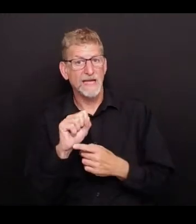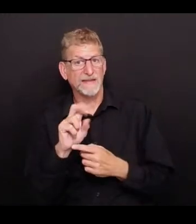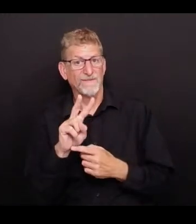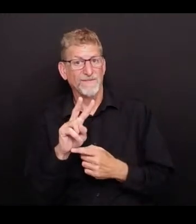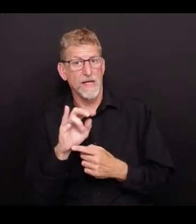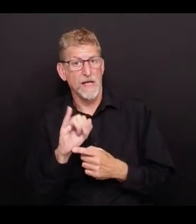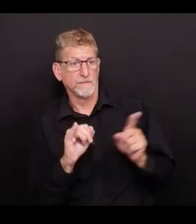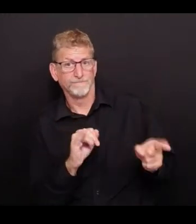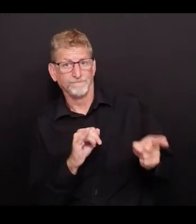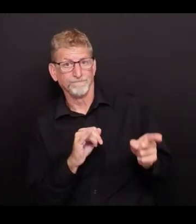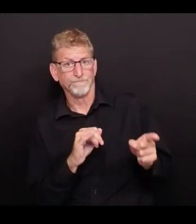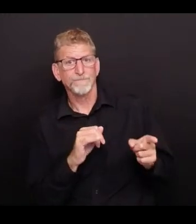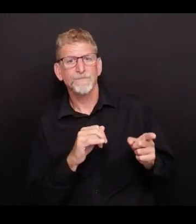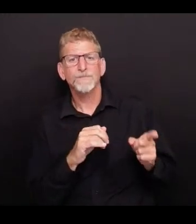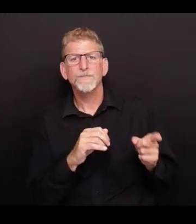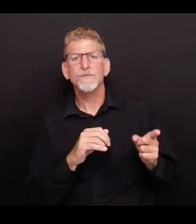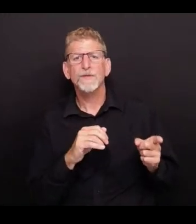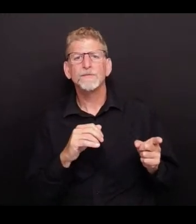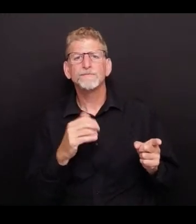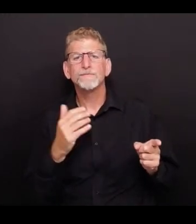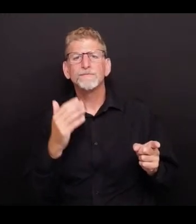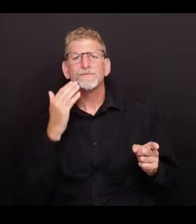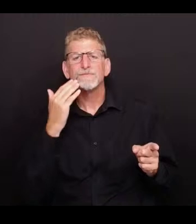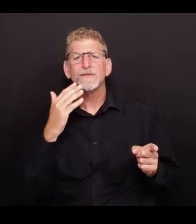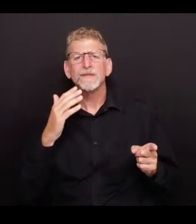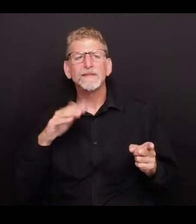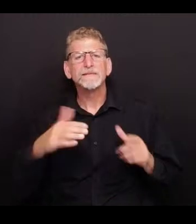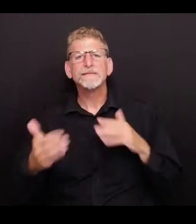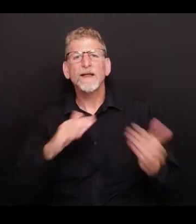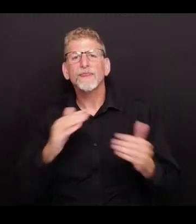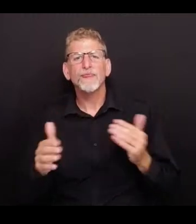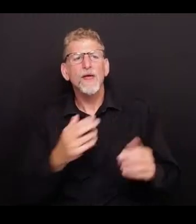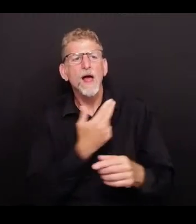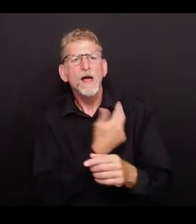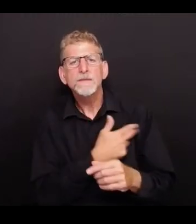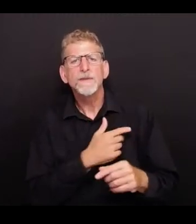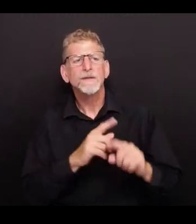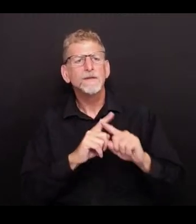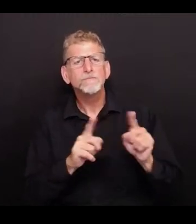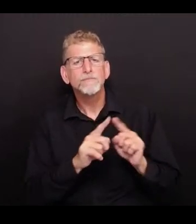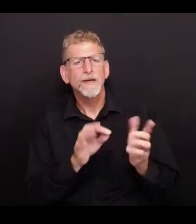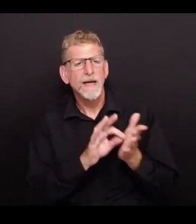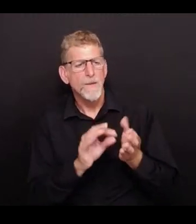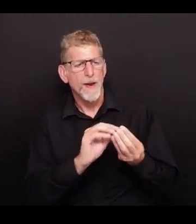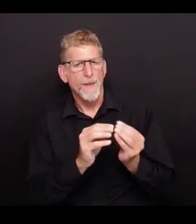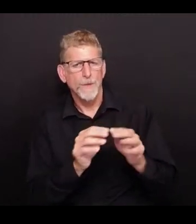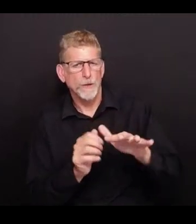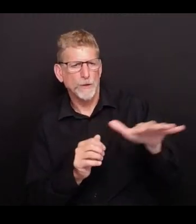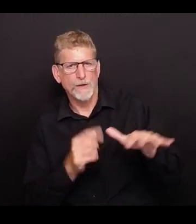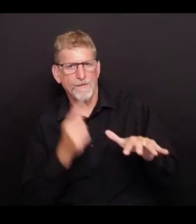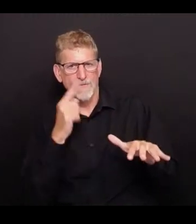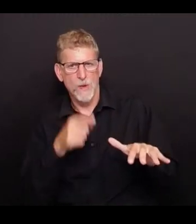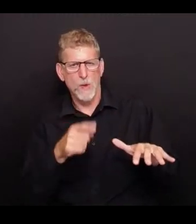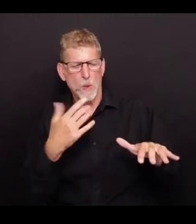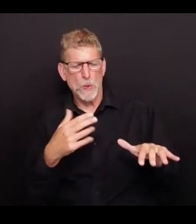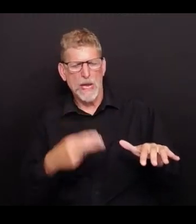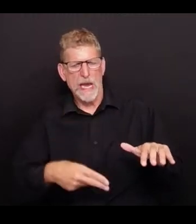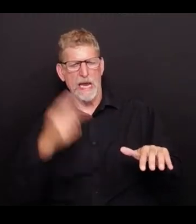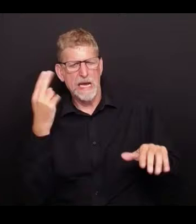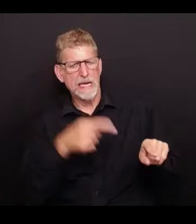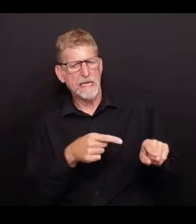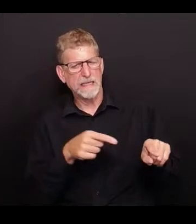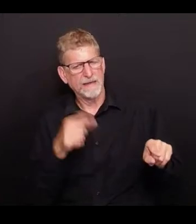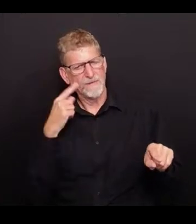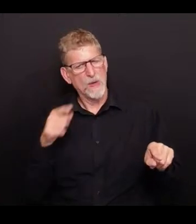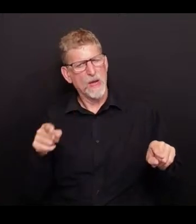or SVI, over the last week, cases, hospitalizations, and deaths remain overrepresented in Minnesotans who live in zip codes